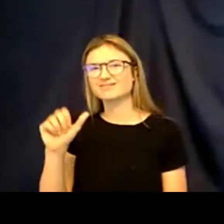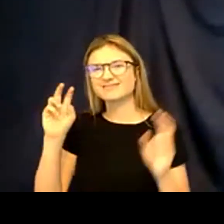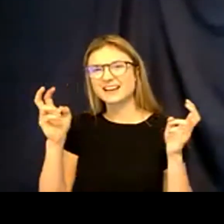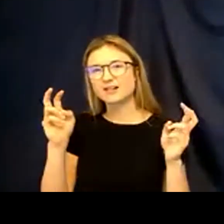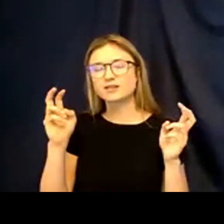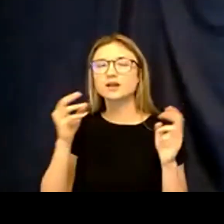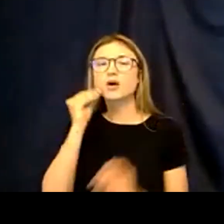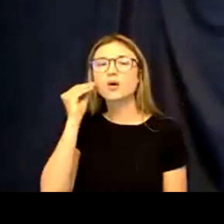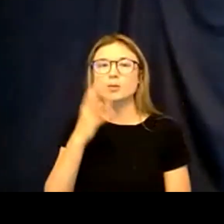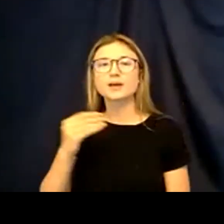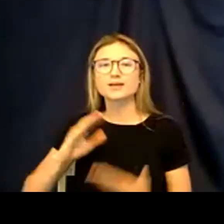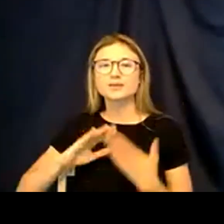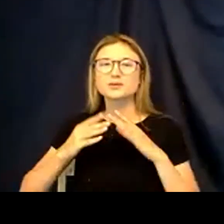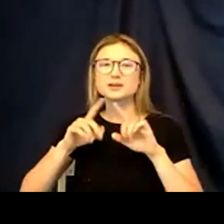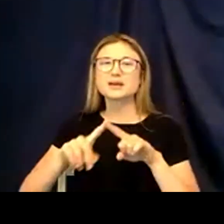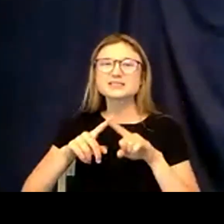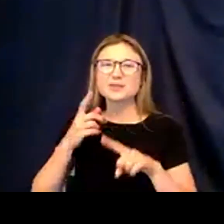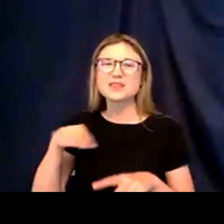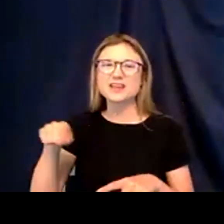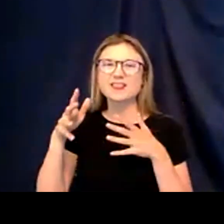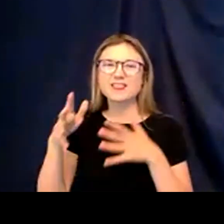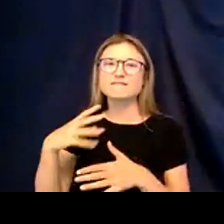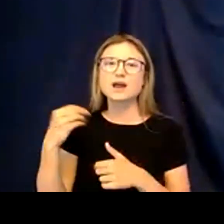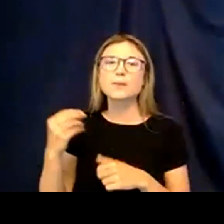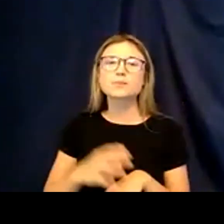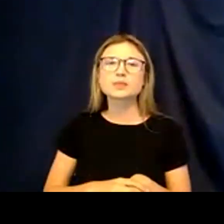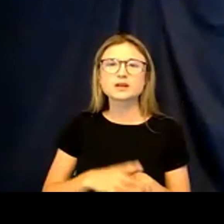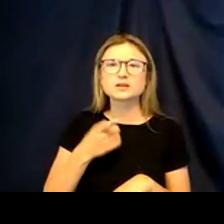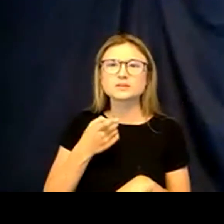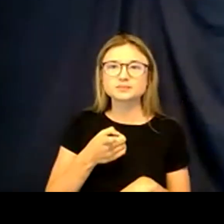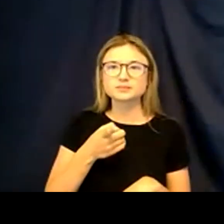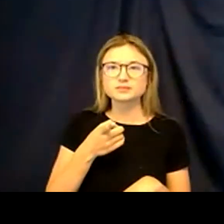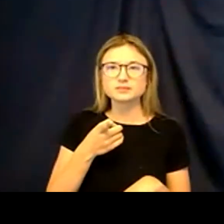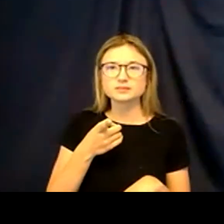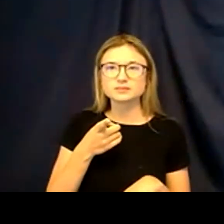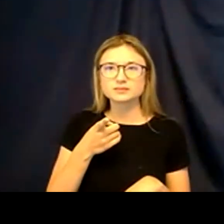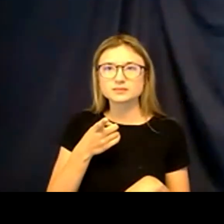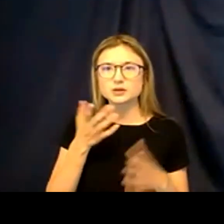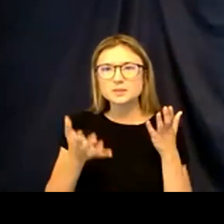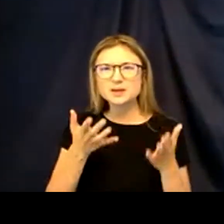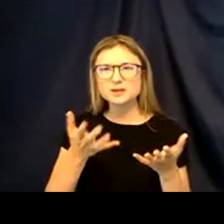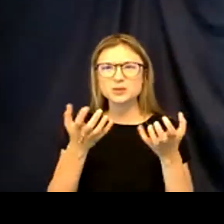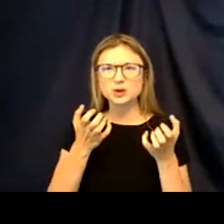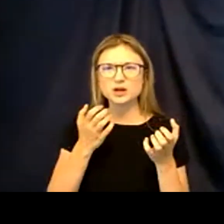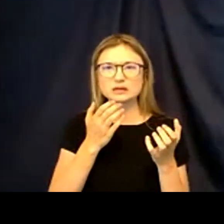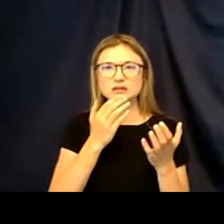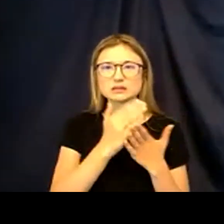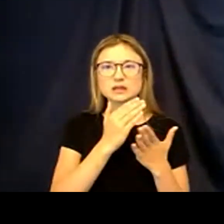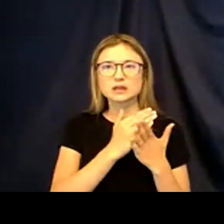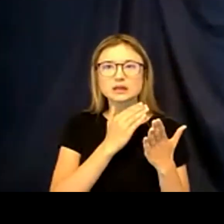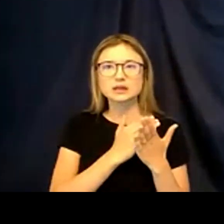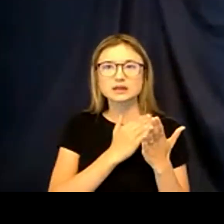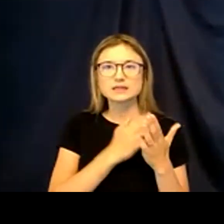out. You might want to list the names of the programs just to make sure it's all